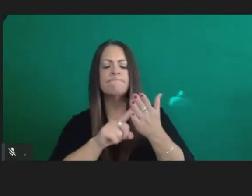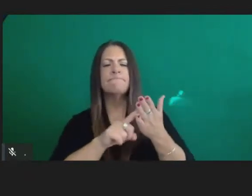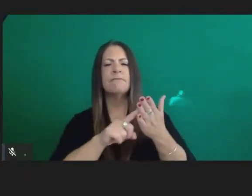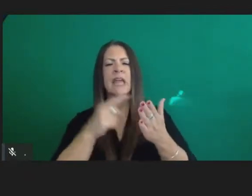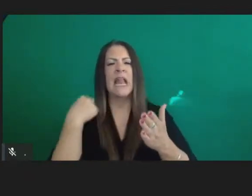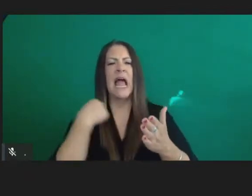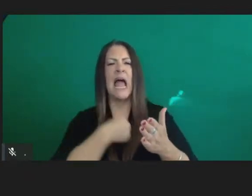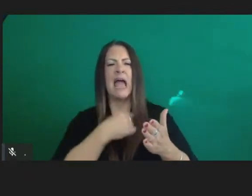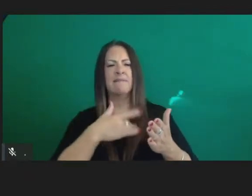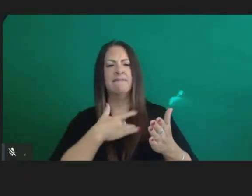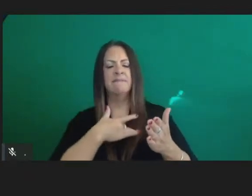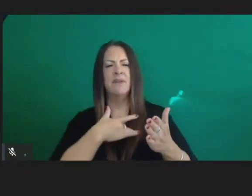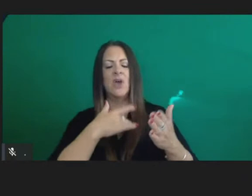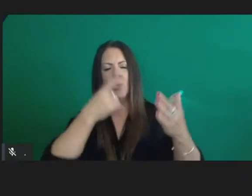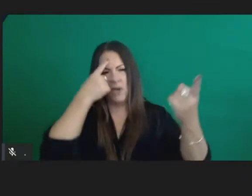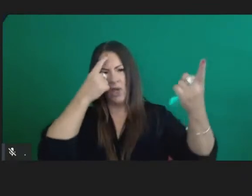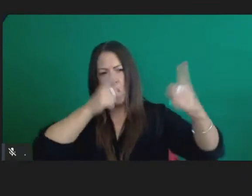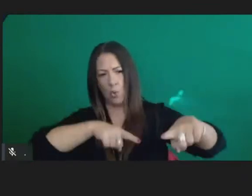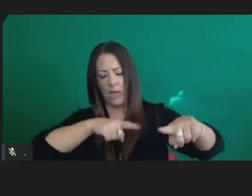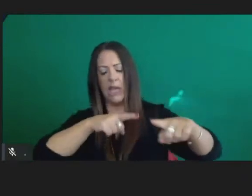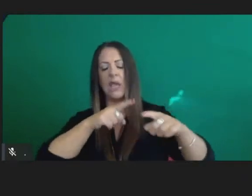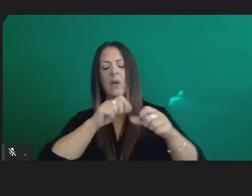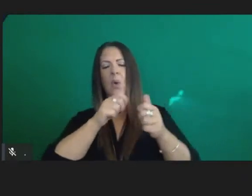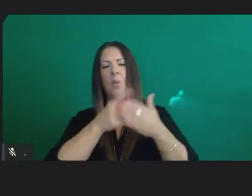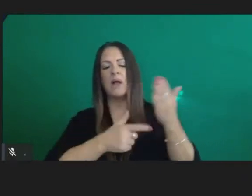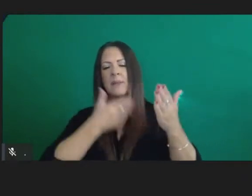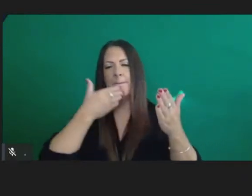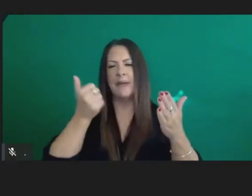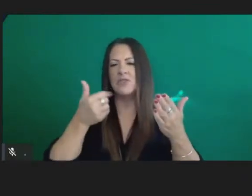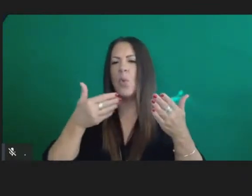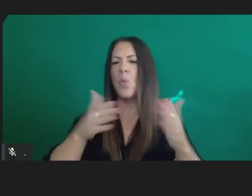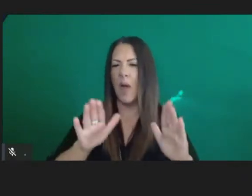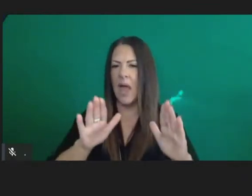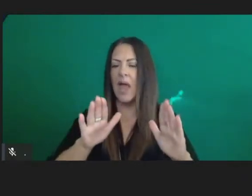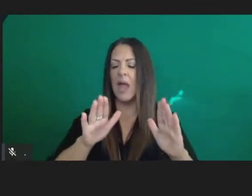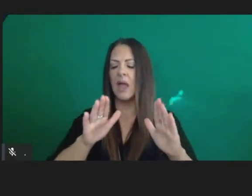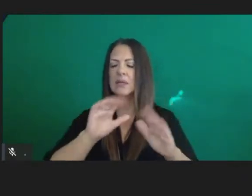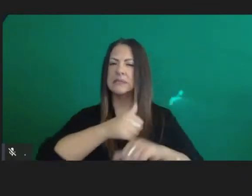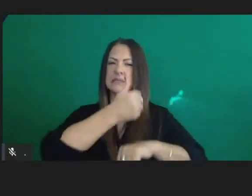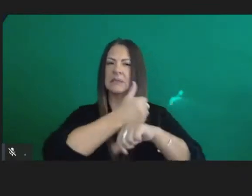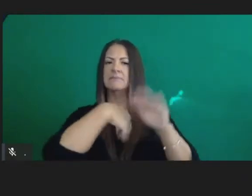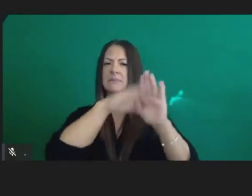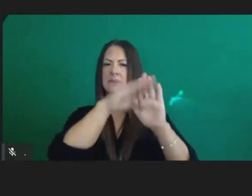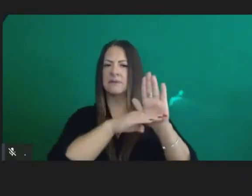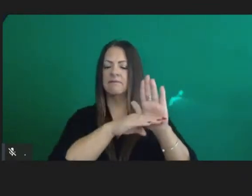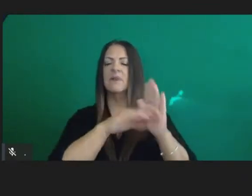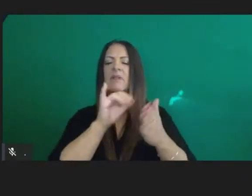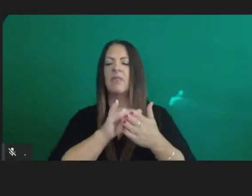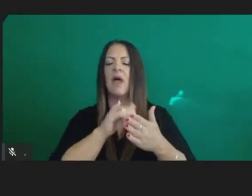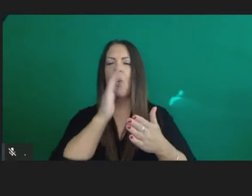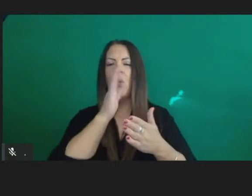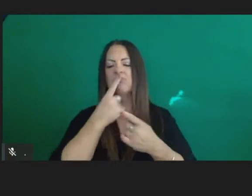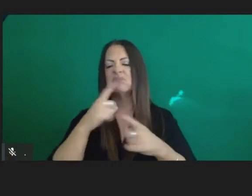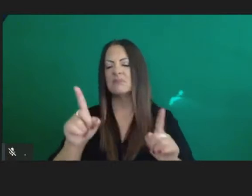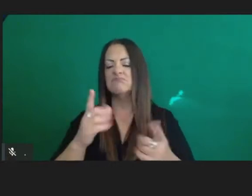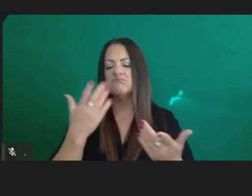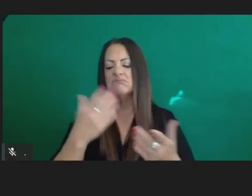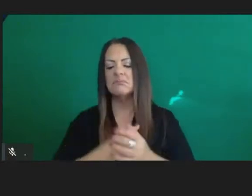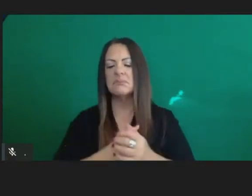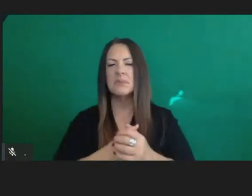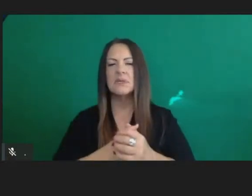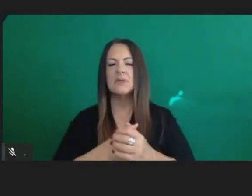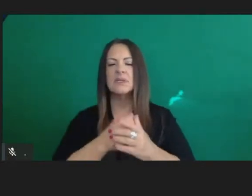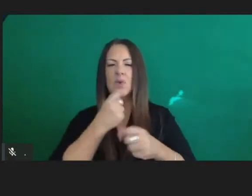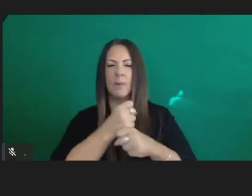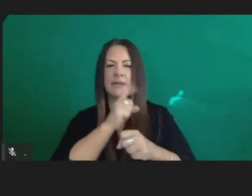we can all feel confident is based on the best and most up-to-date information. Final question,